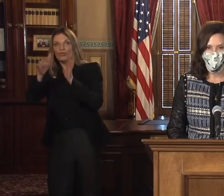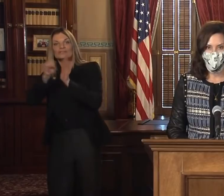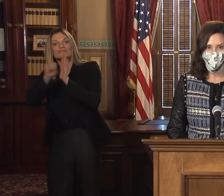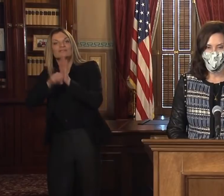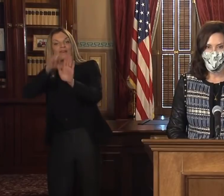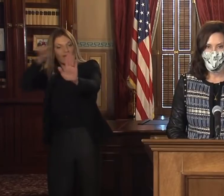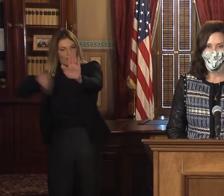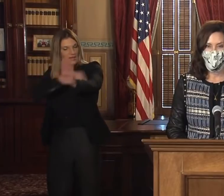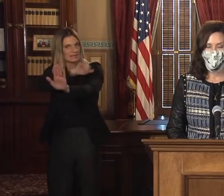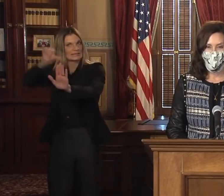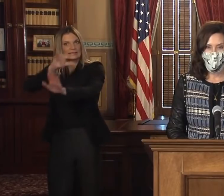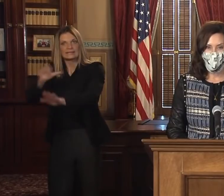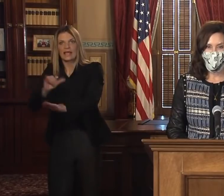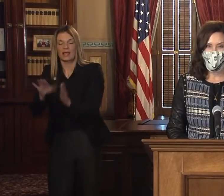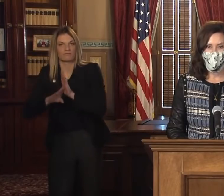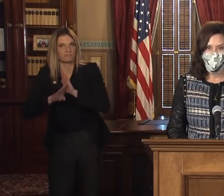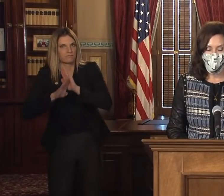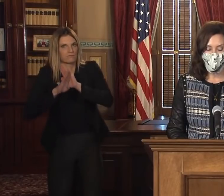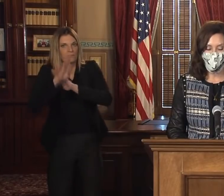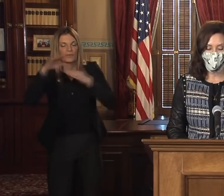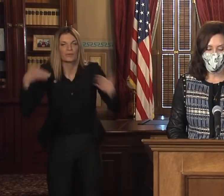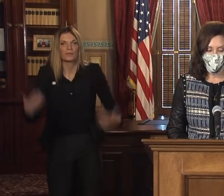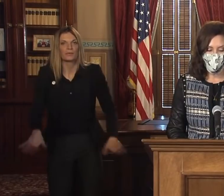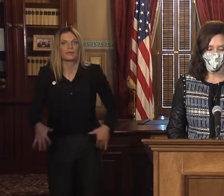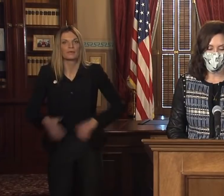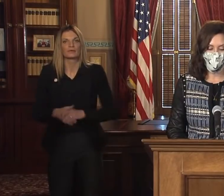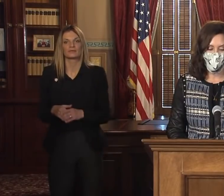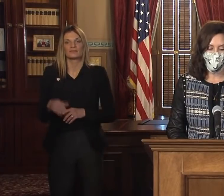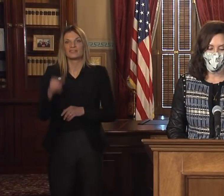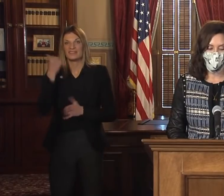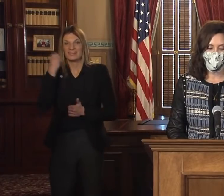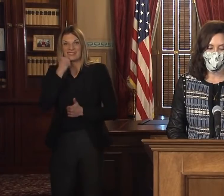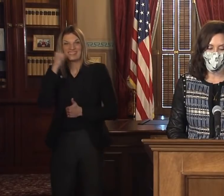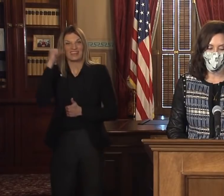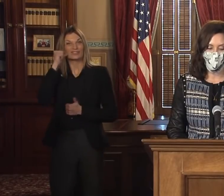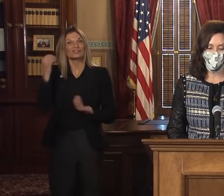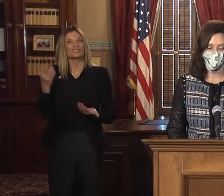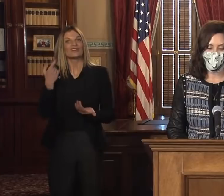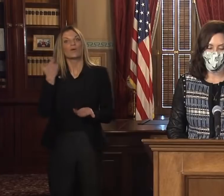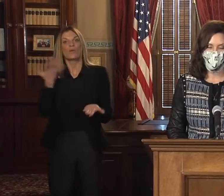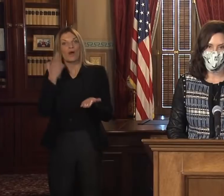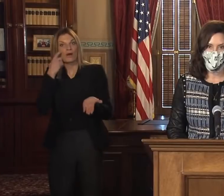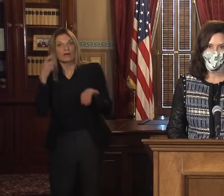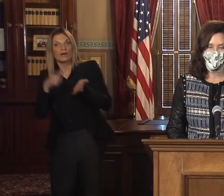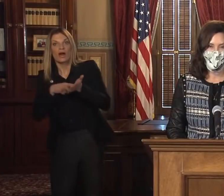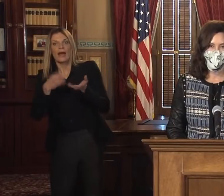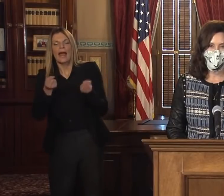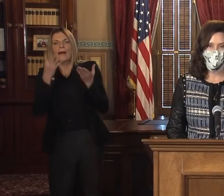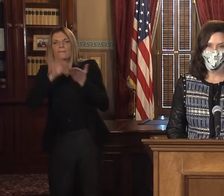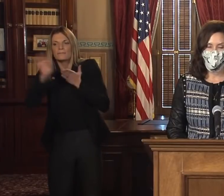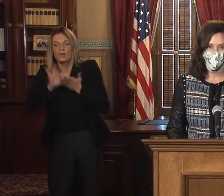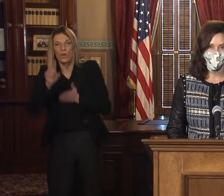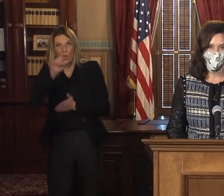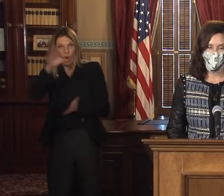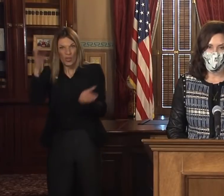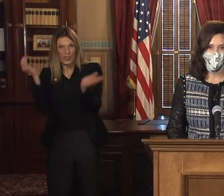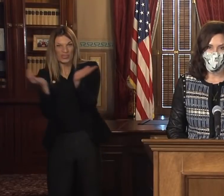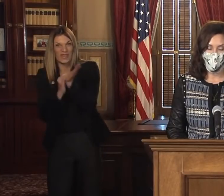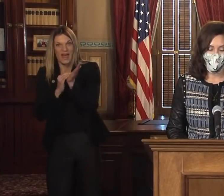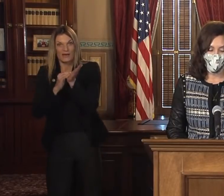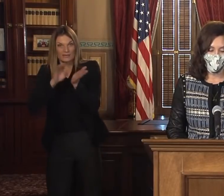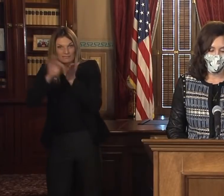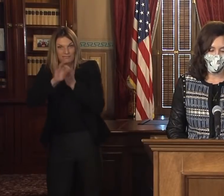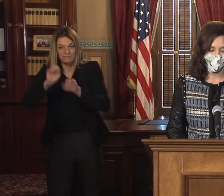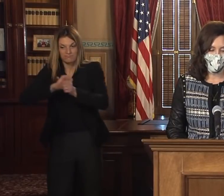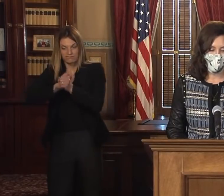as a nation, we recorded 100,000 new cases in the United States. That's the first time we've ever